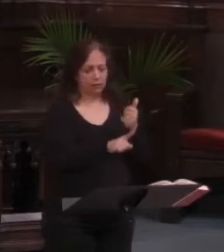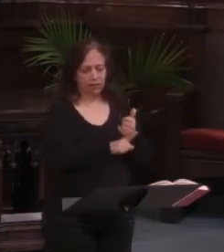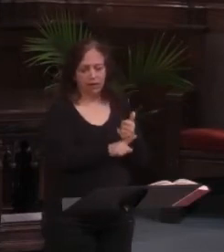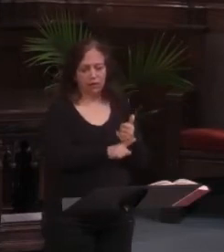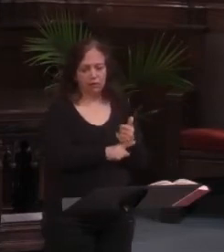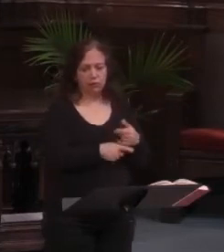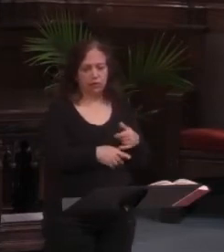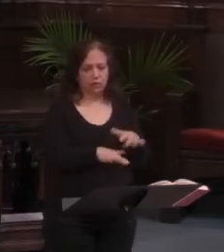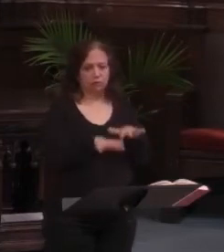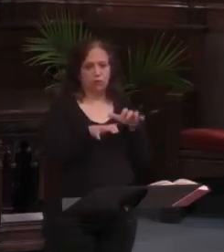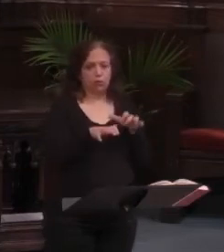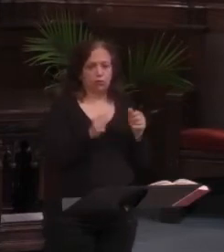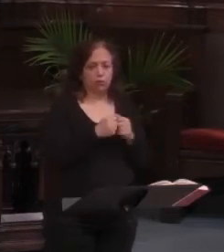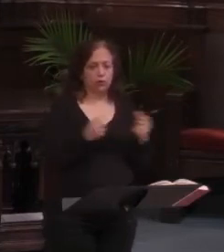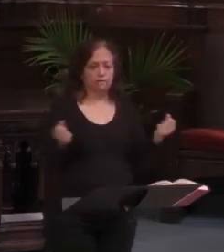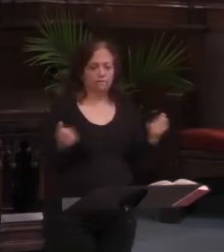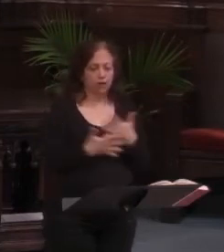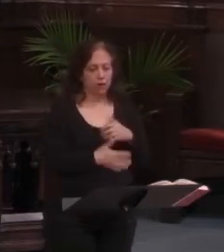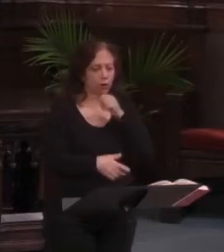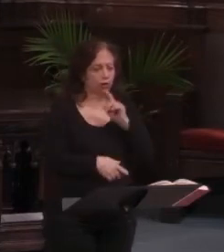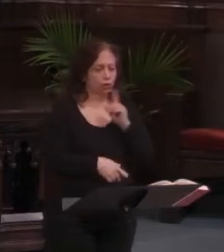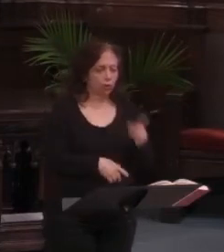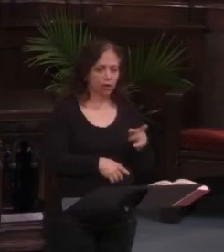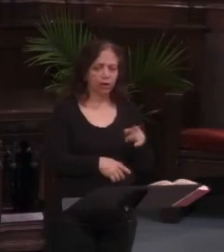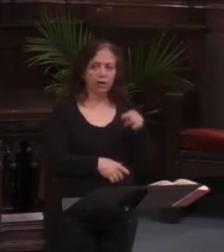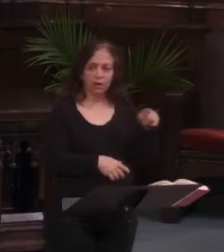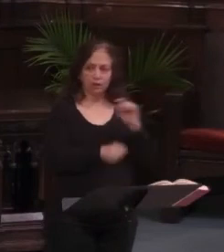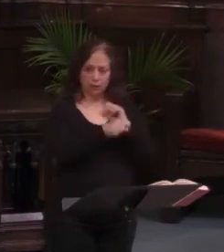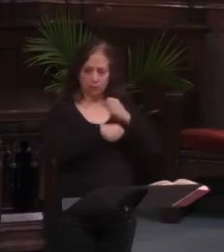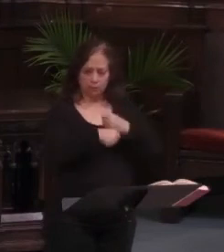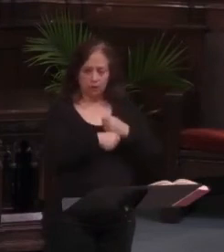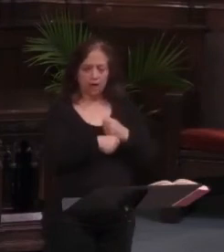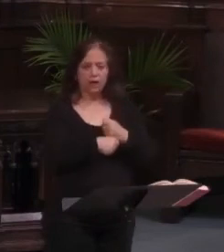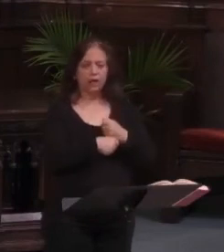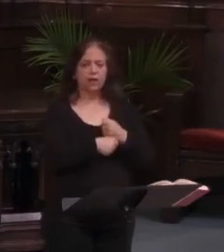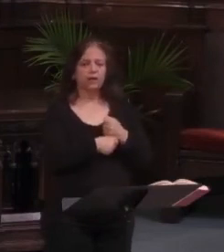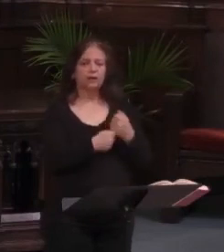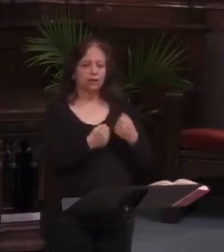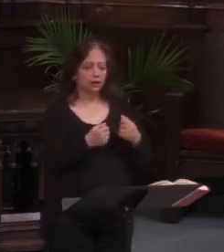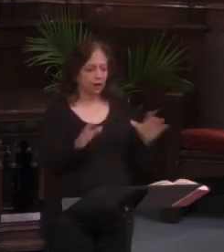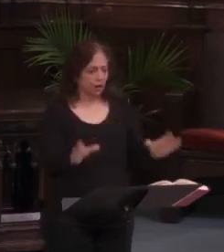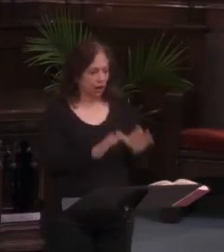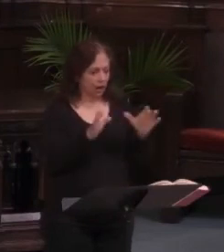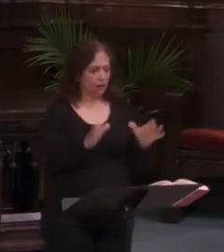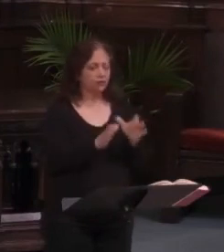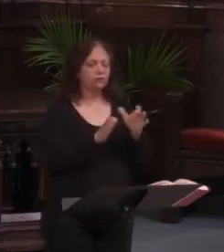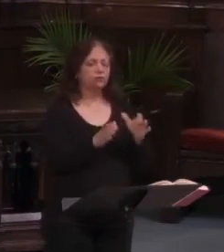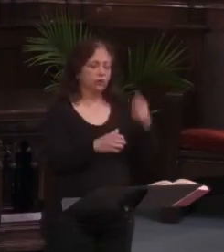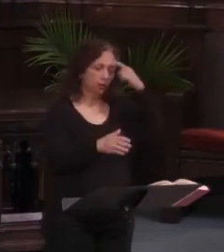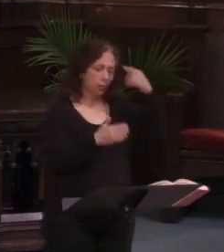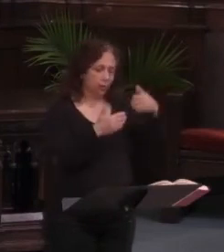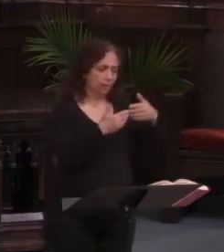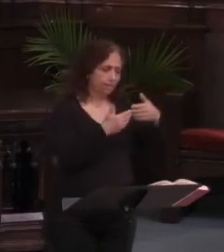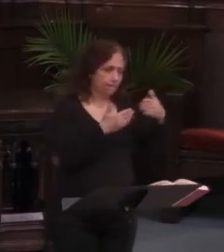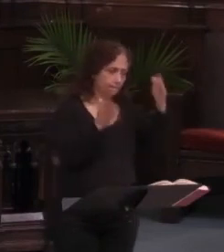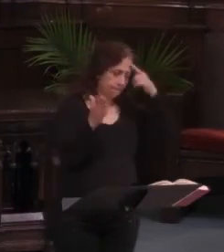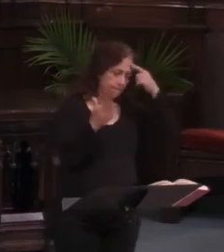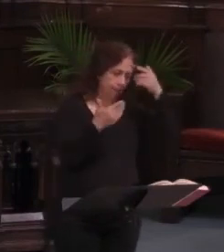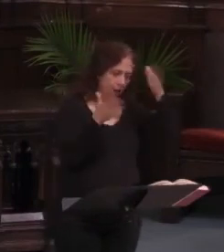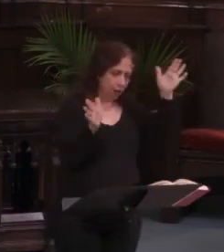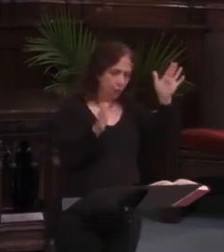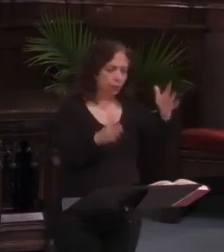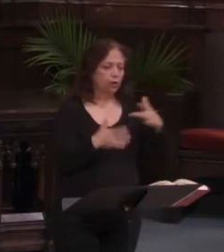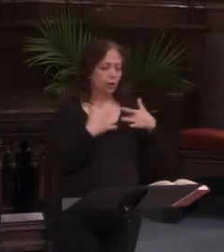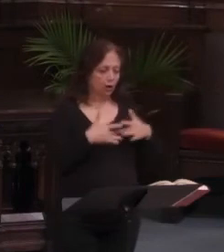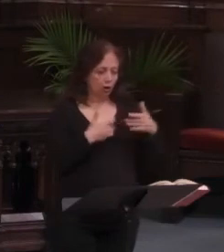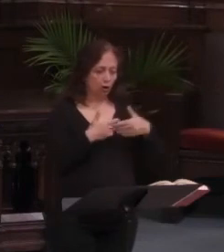or uncertainty. They creatively and proactively had open minds, open hearts, and